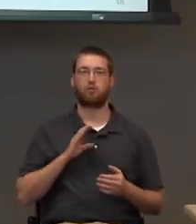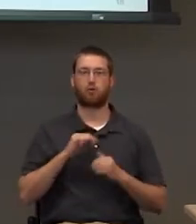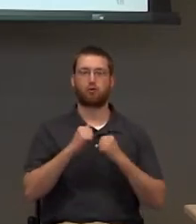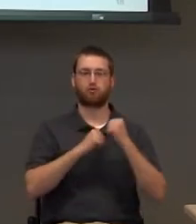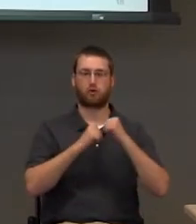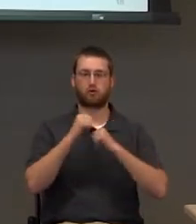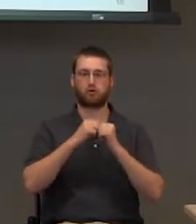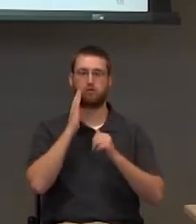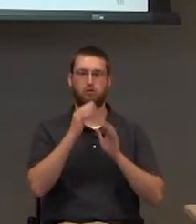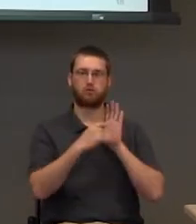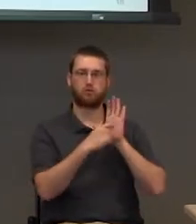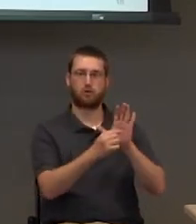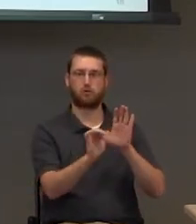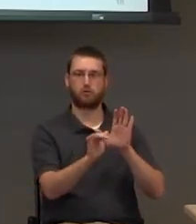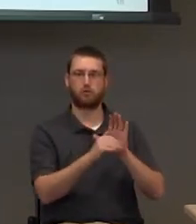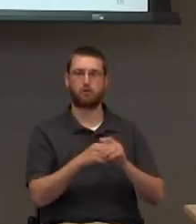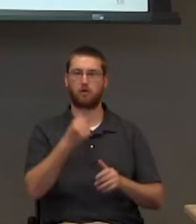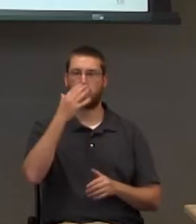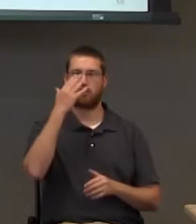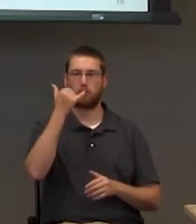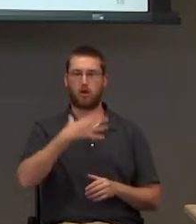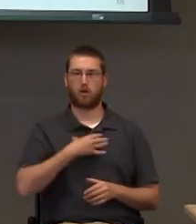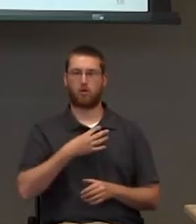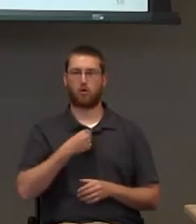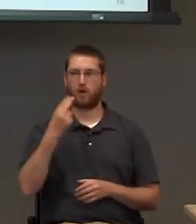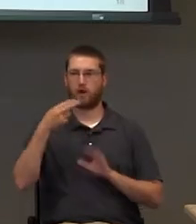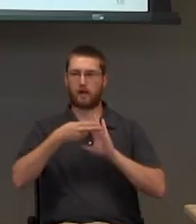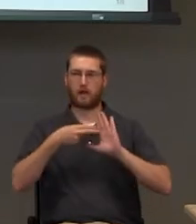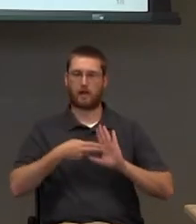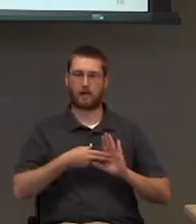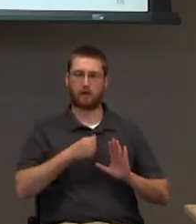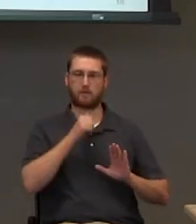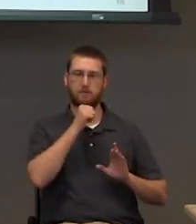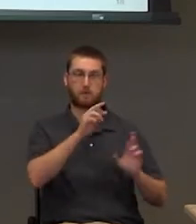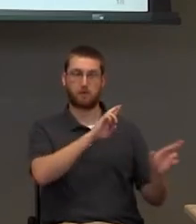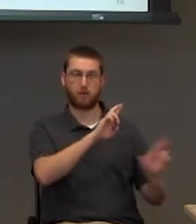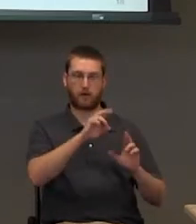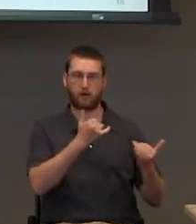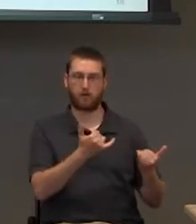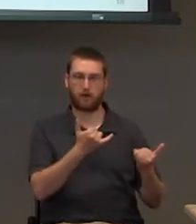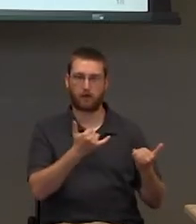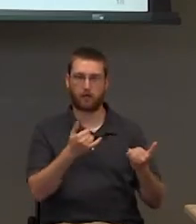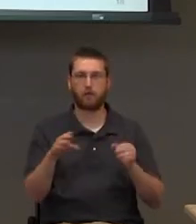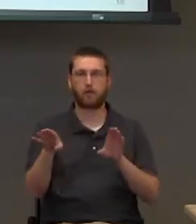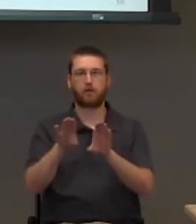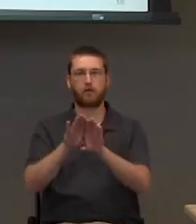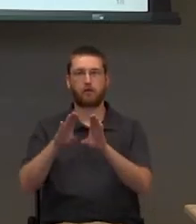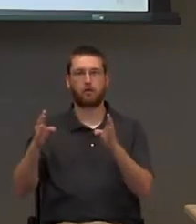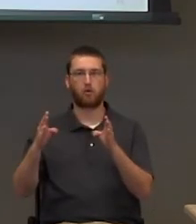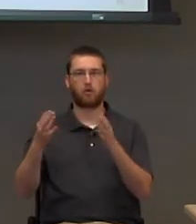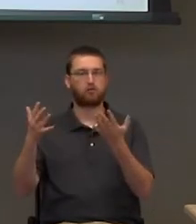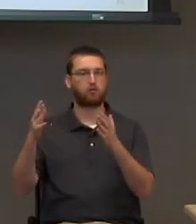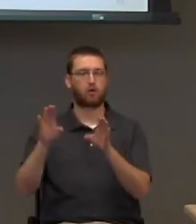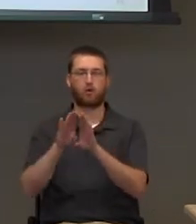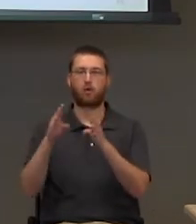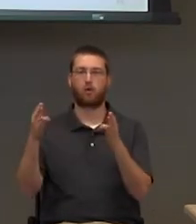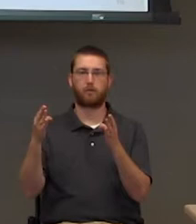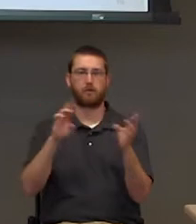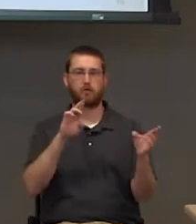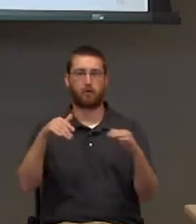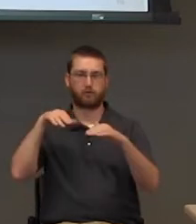go about doing that. But that's the reason why they're white, is because they're not quite there yet, but we want them to be there, and the door, in my mind, is open for them to do